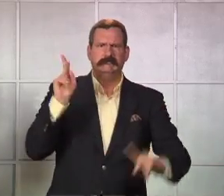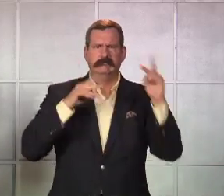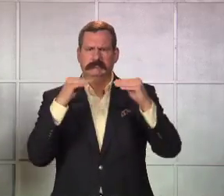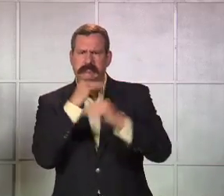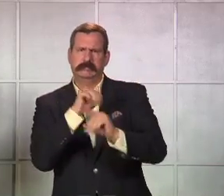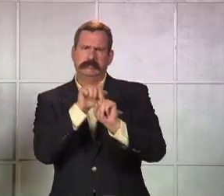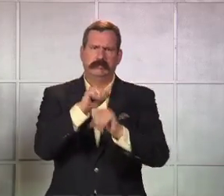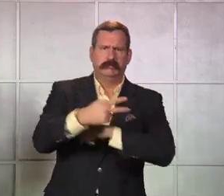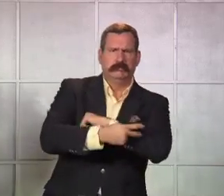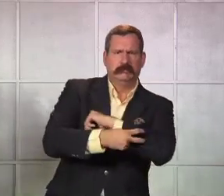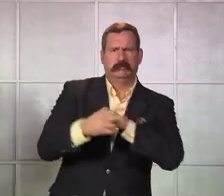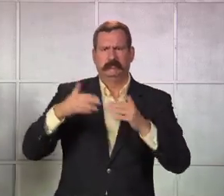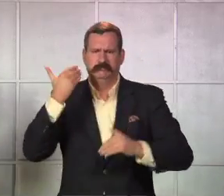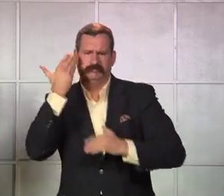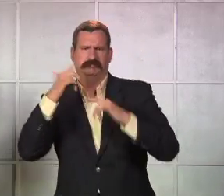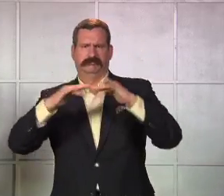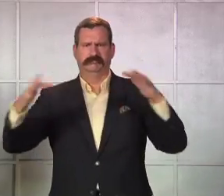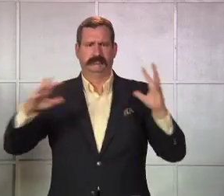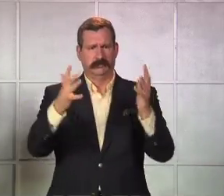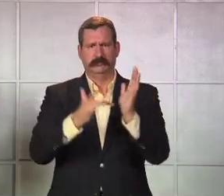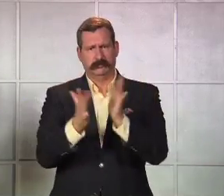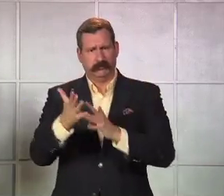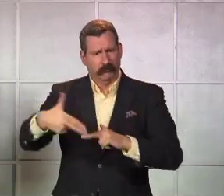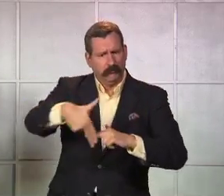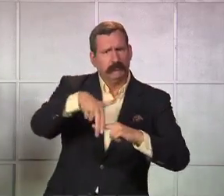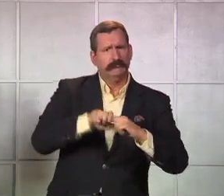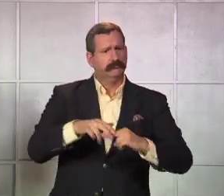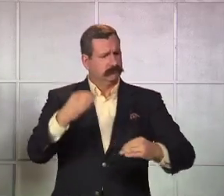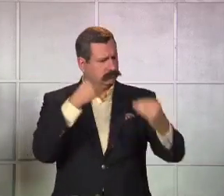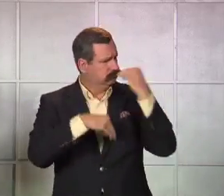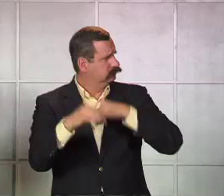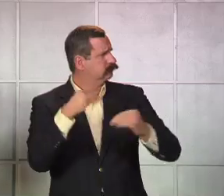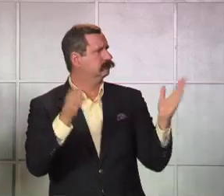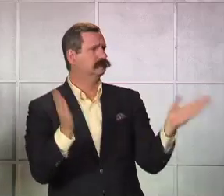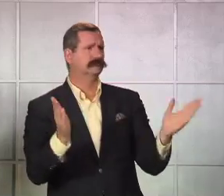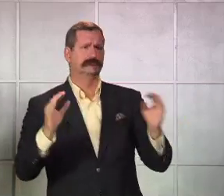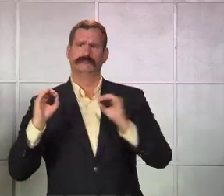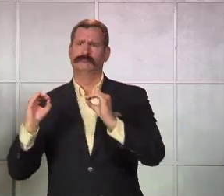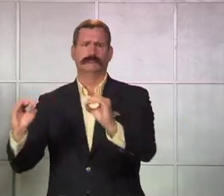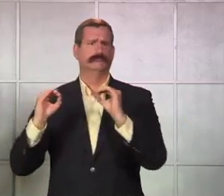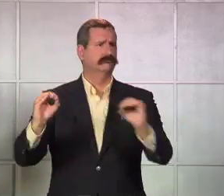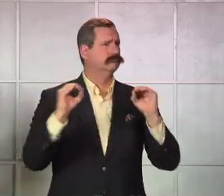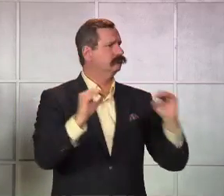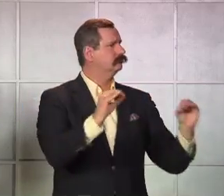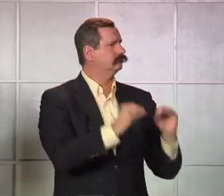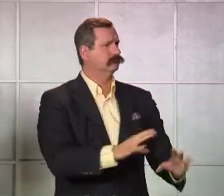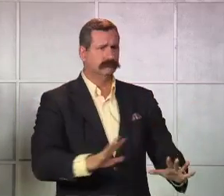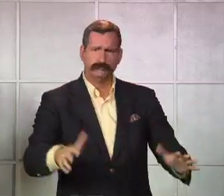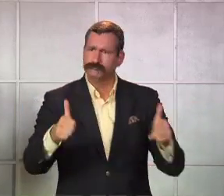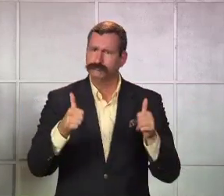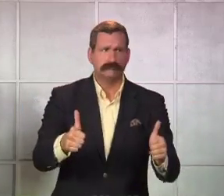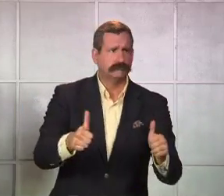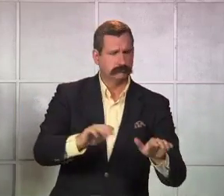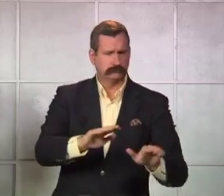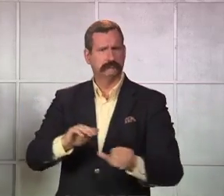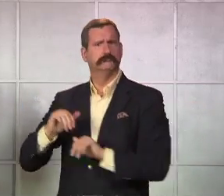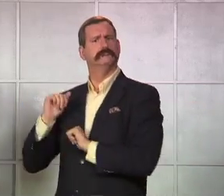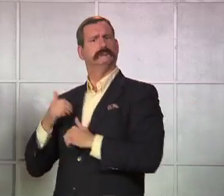what they had done. Jesus associated with liars, fools, thieves, and prostitutes. He sat down and ate with them. He talked with them,